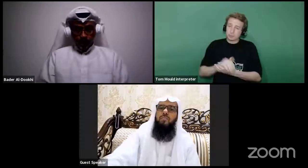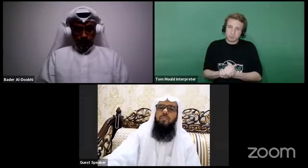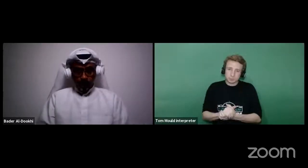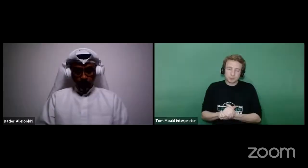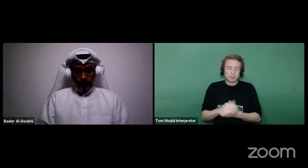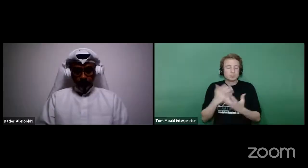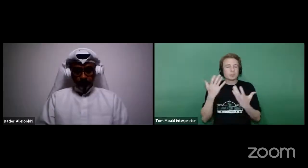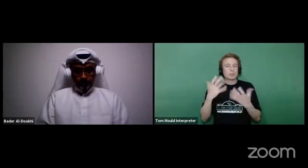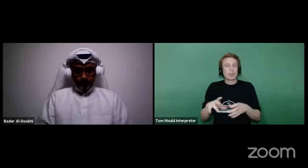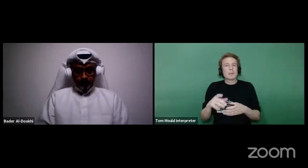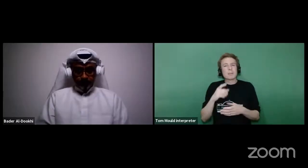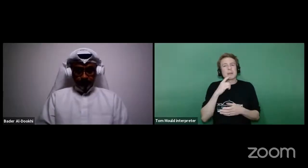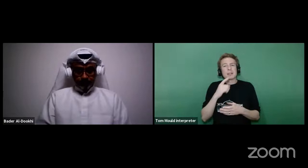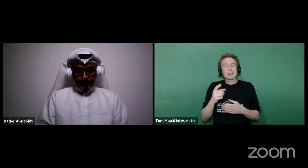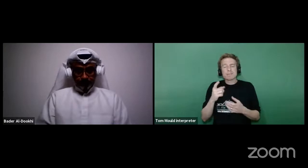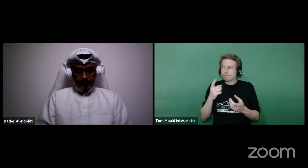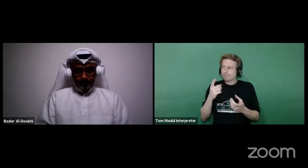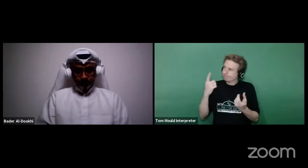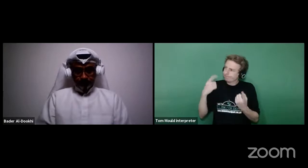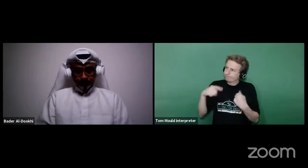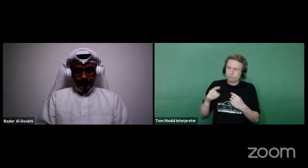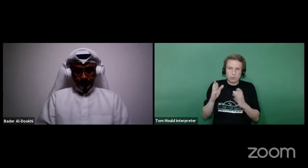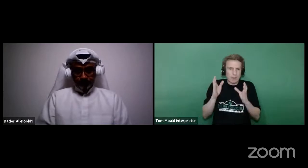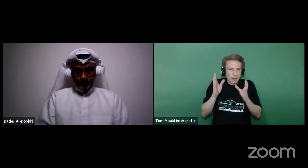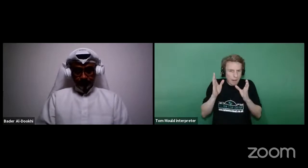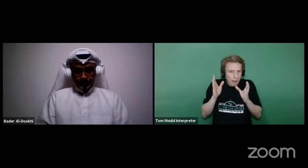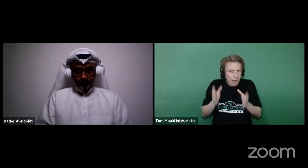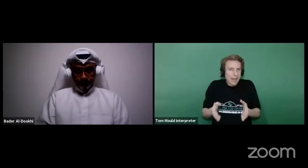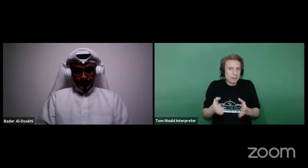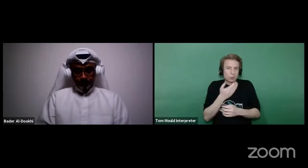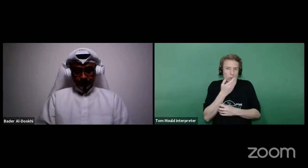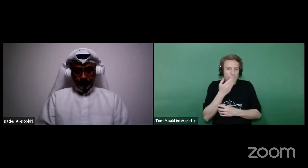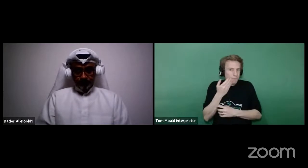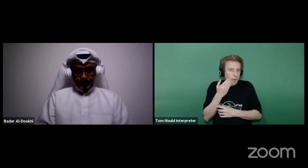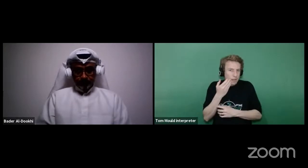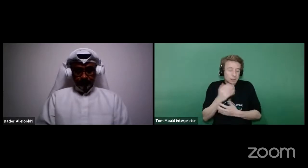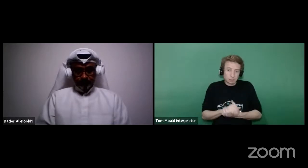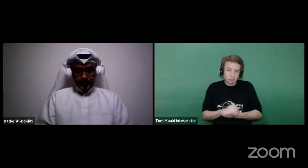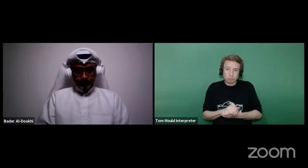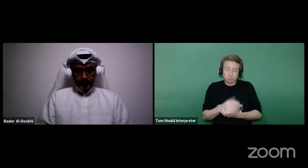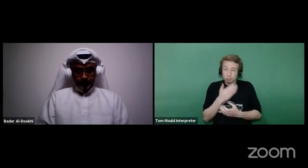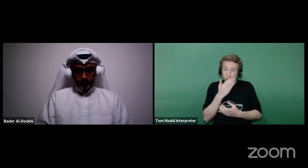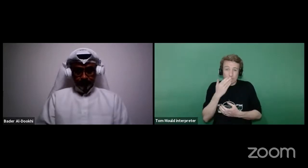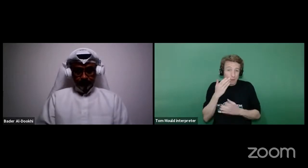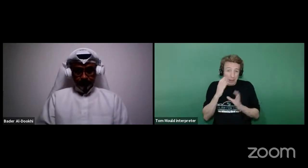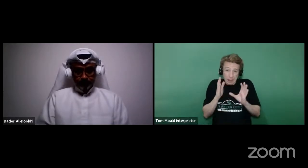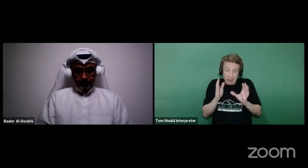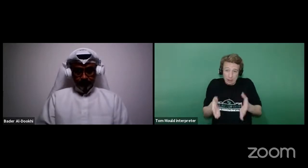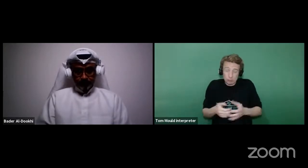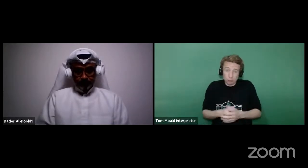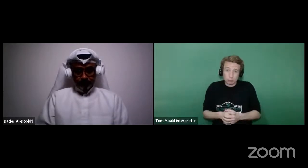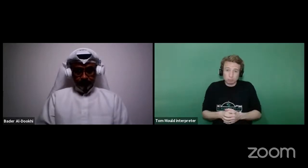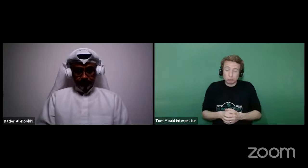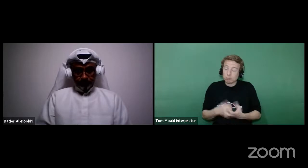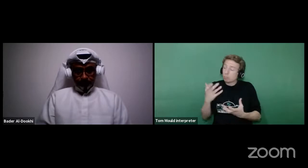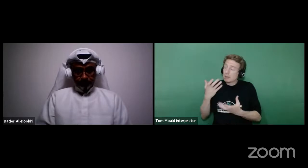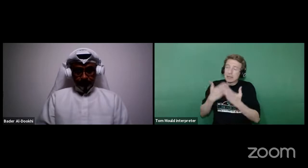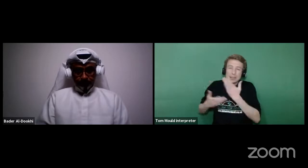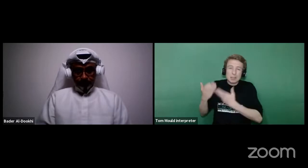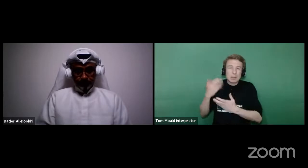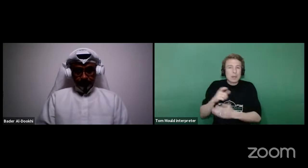great reason and for a great wisdom that he has explained. And that is for the actualization of